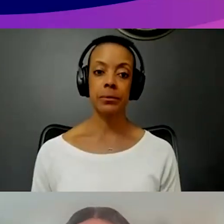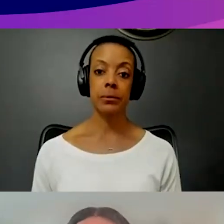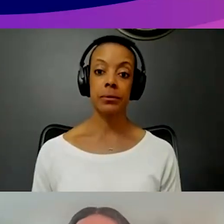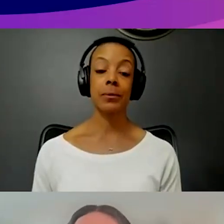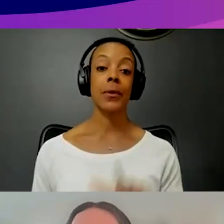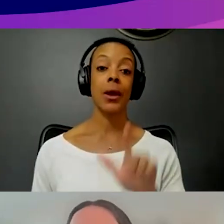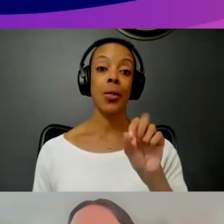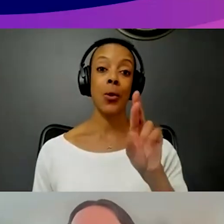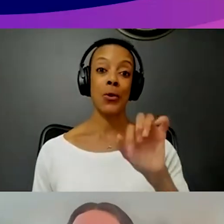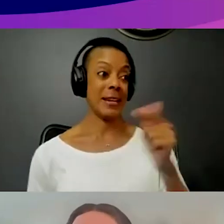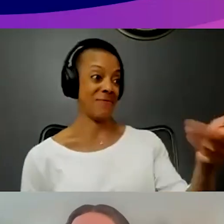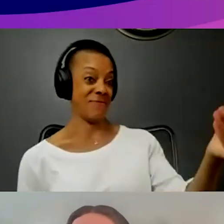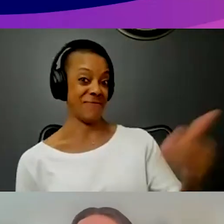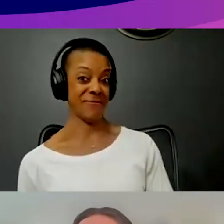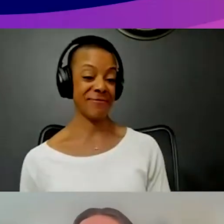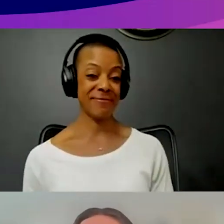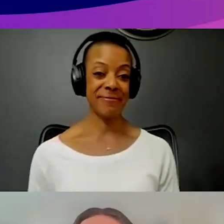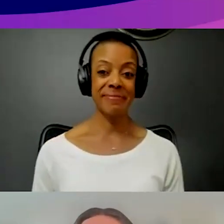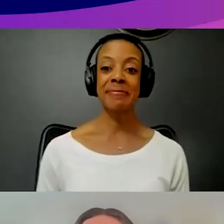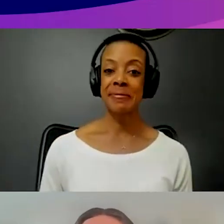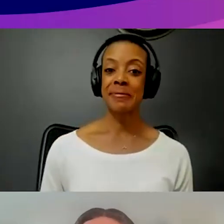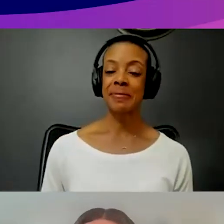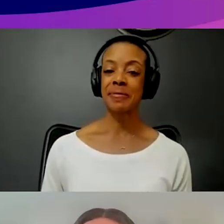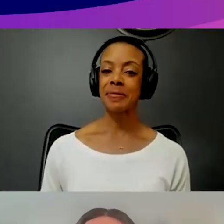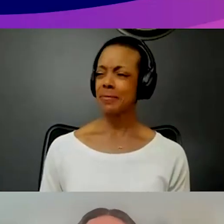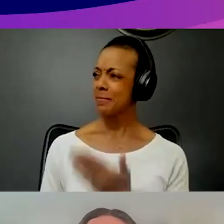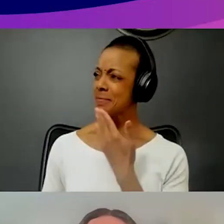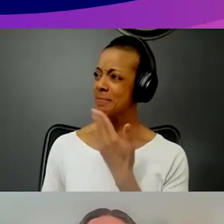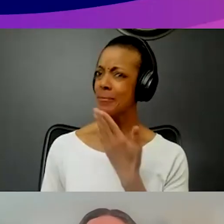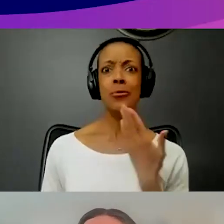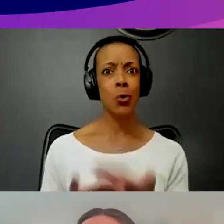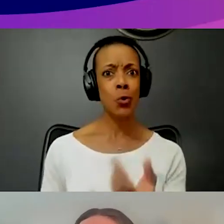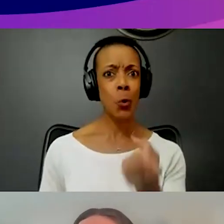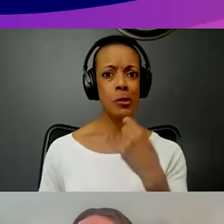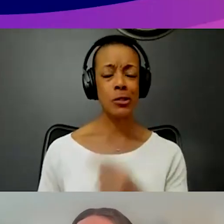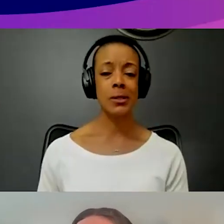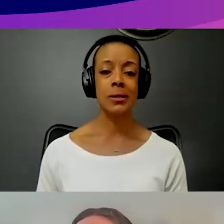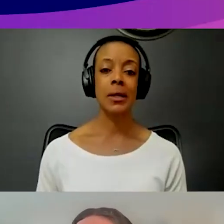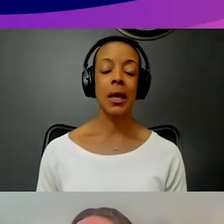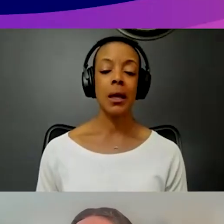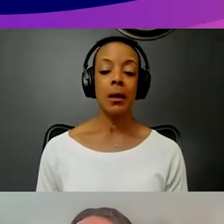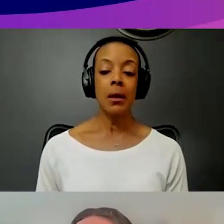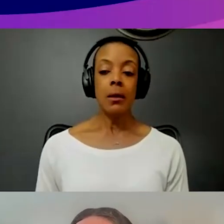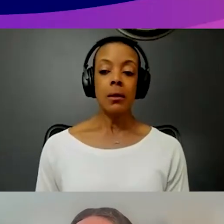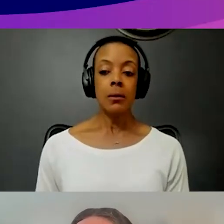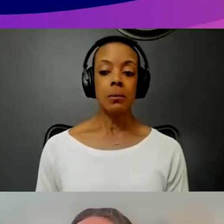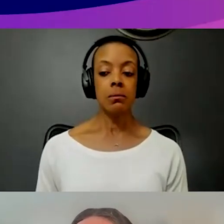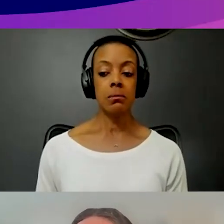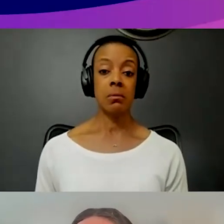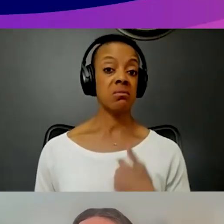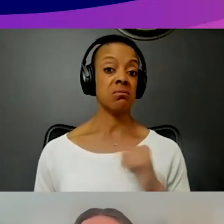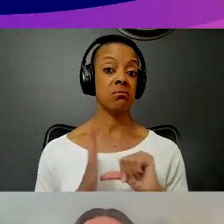Laurie. Well, thank you for that, and thank you for the question, Katrina. I just want to reiterate